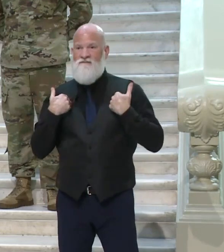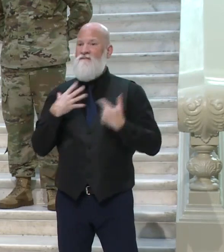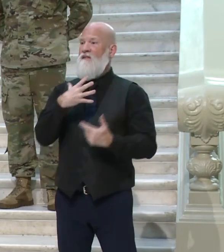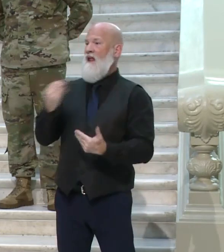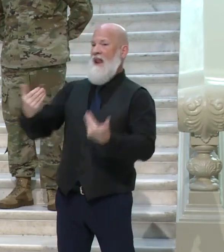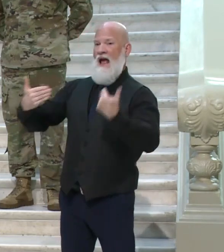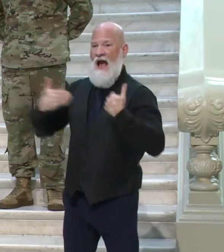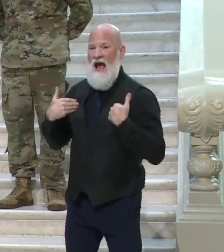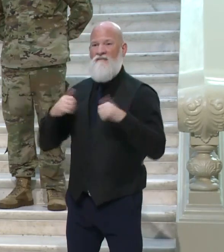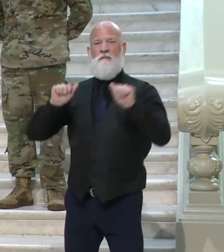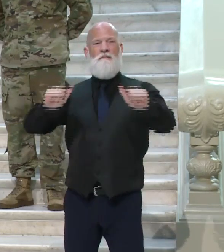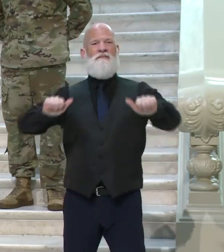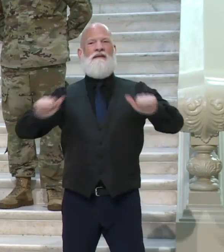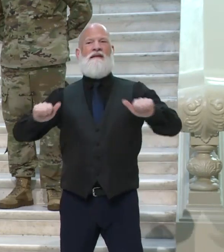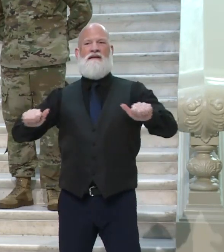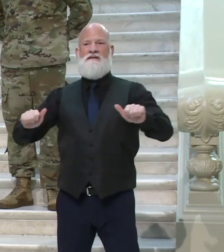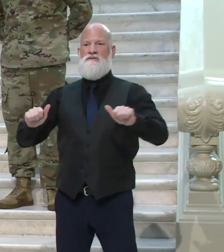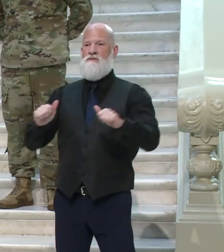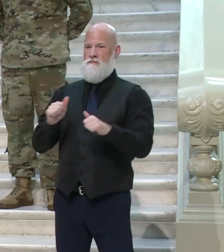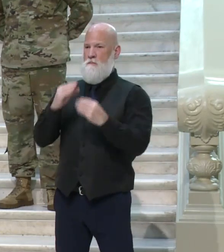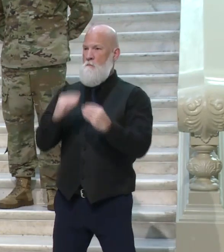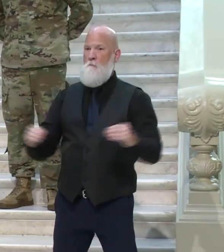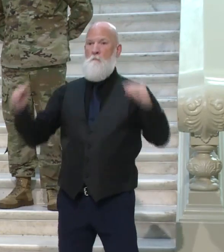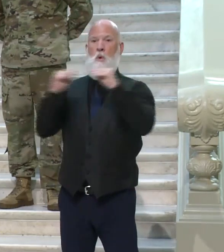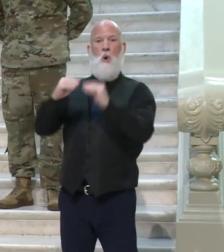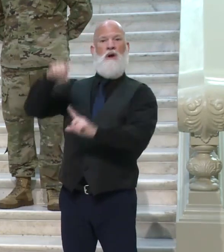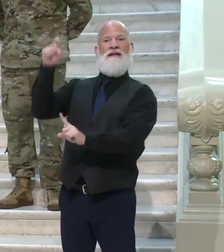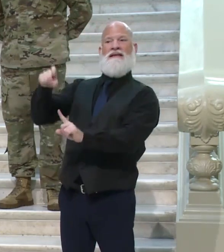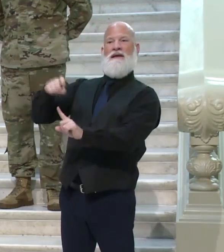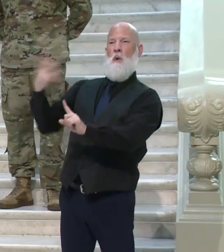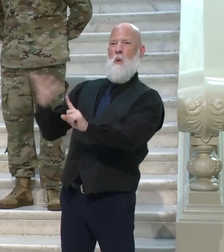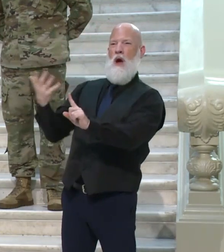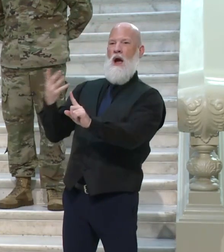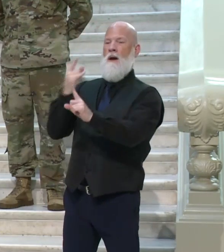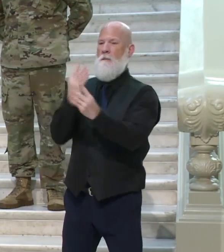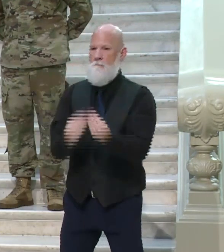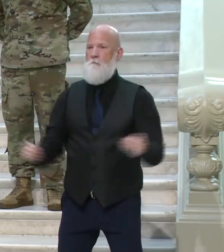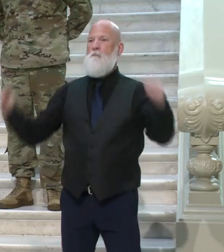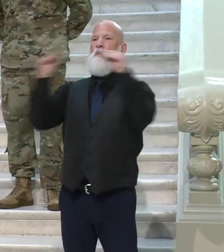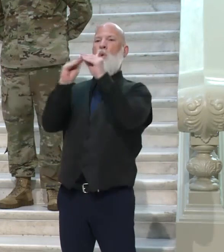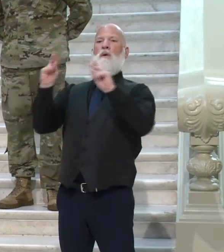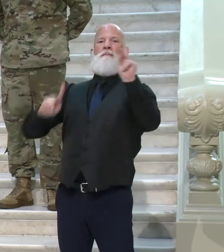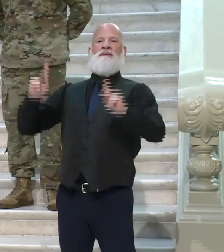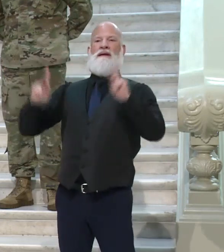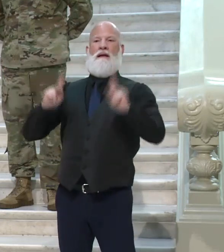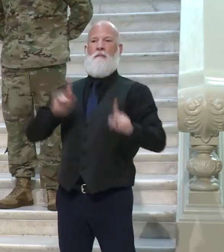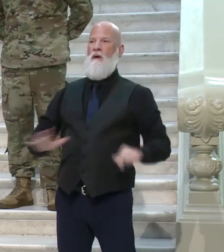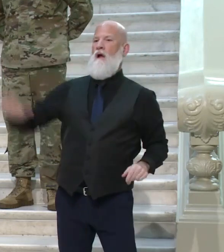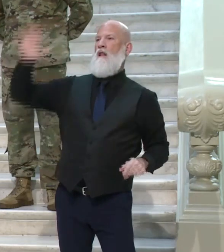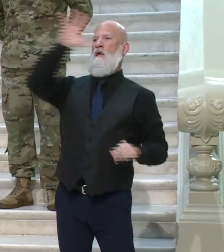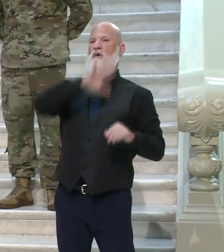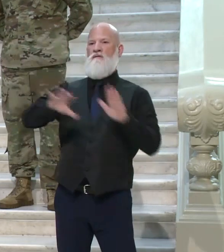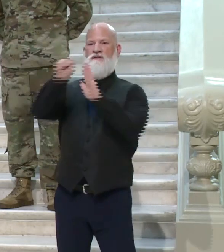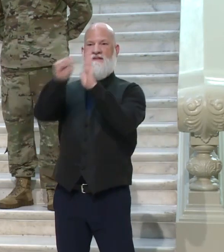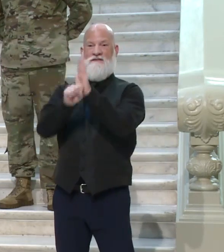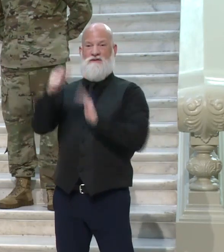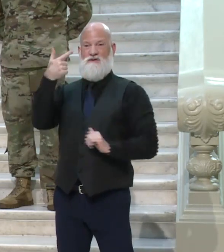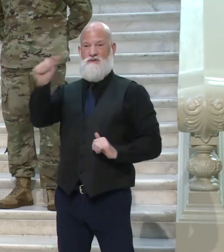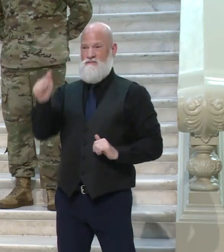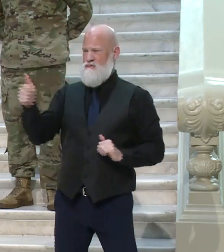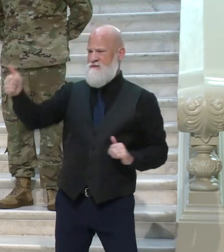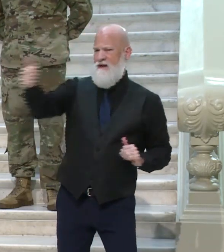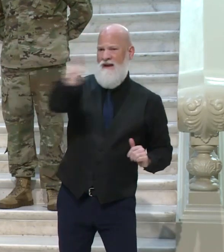participate. Right now, all symptomatic Georgians can take advantage of this resource, and I'm calling on anyone who